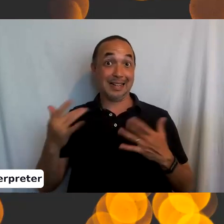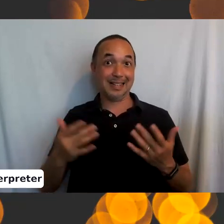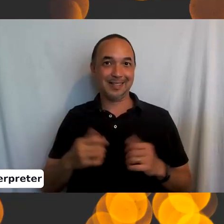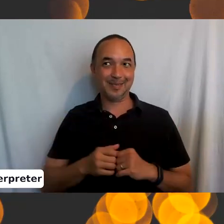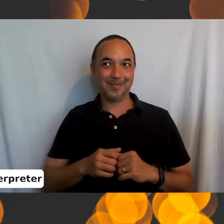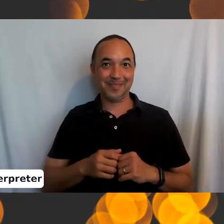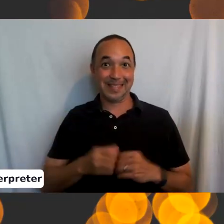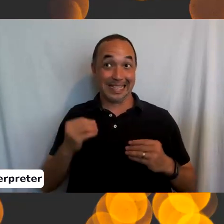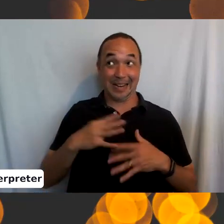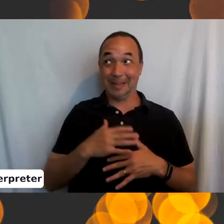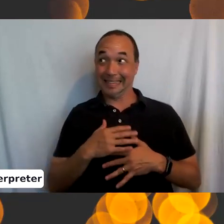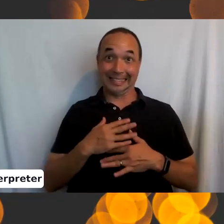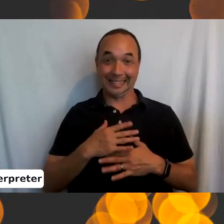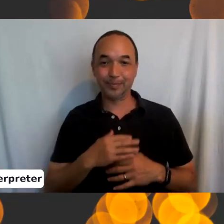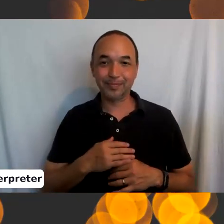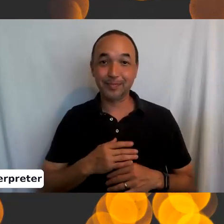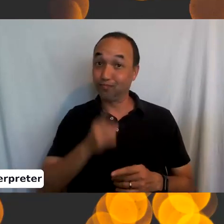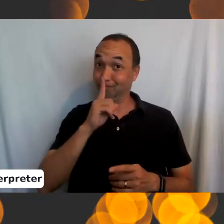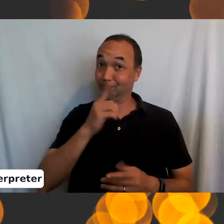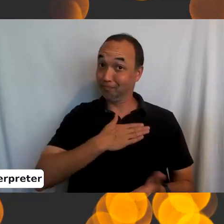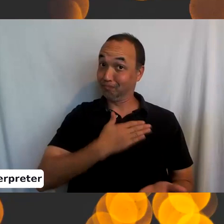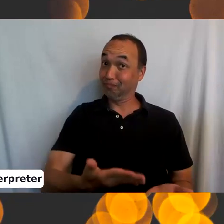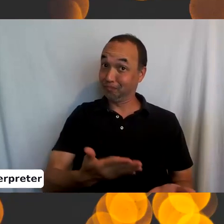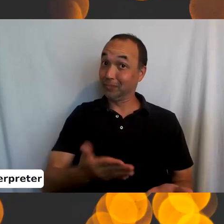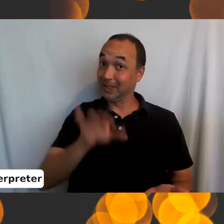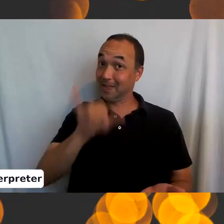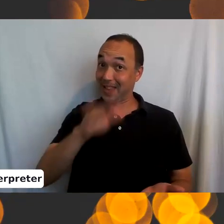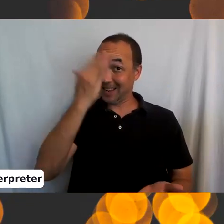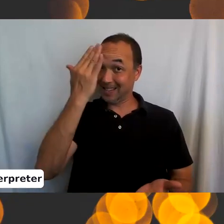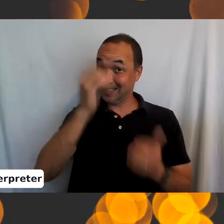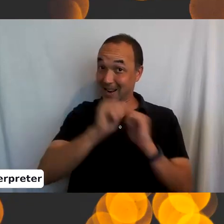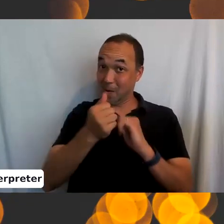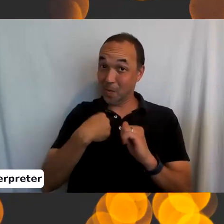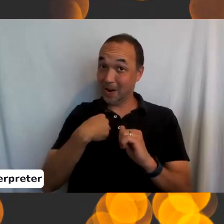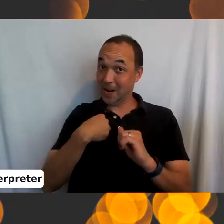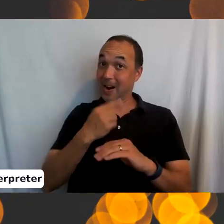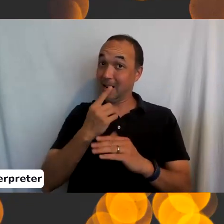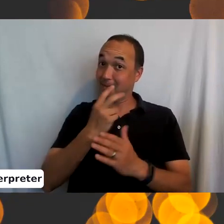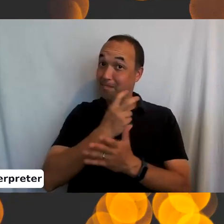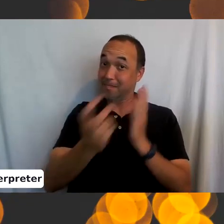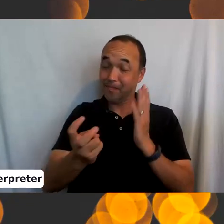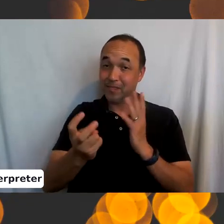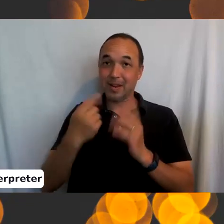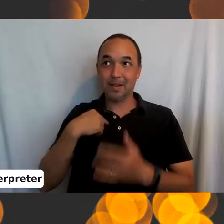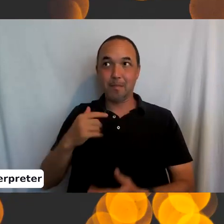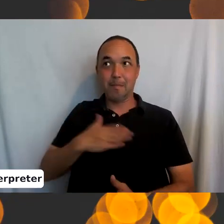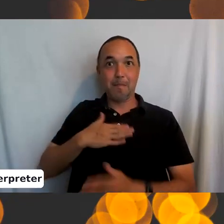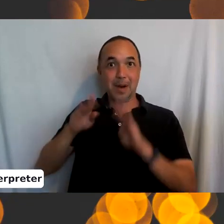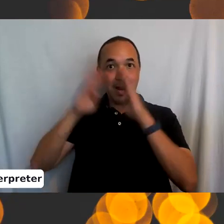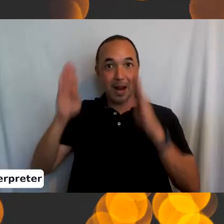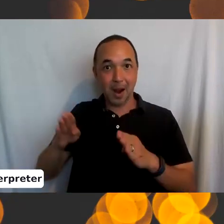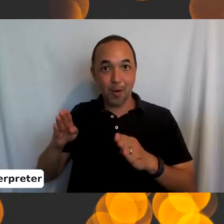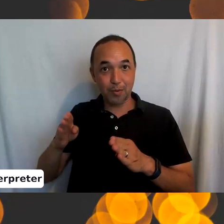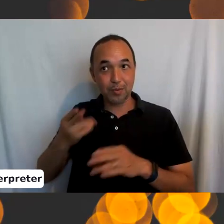spooky. I completely confess that was how I got introduced to the paranormal. I lived in a haunted house, and then I started going to some of the most